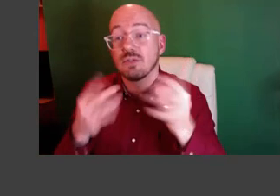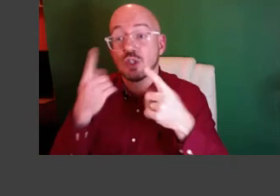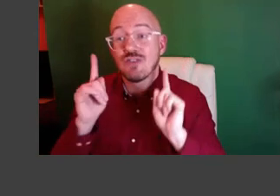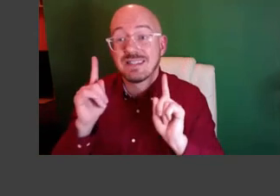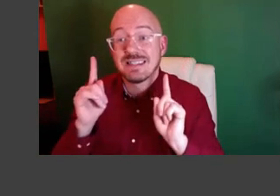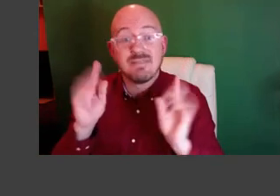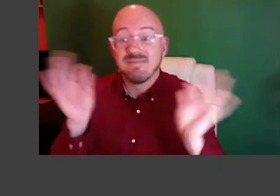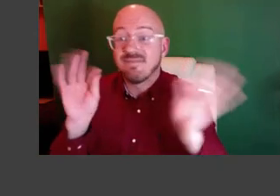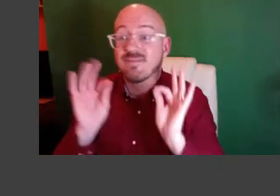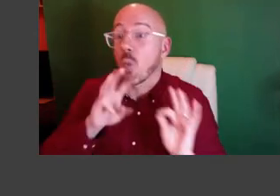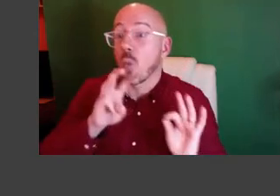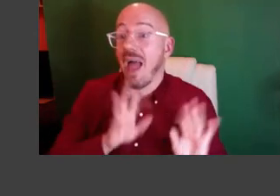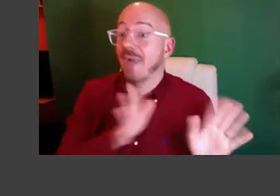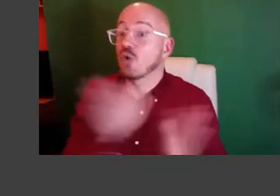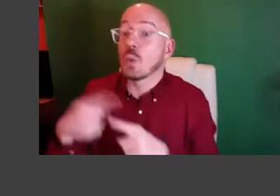BSL.